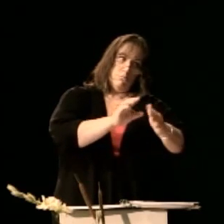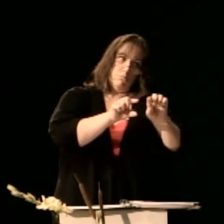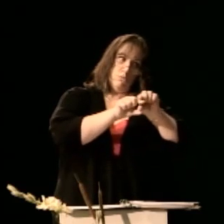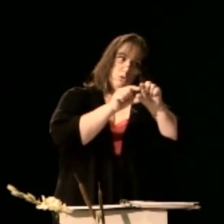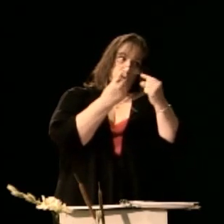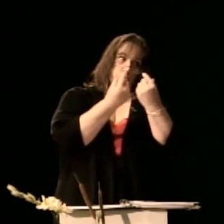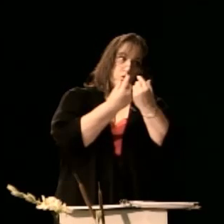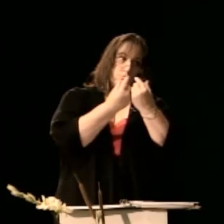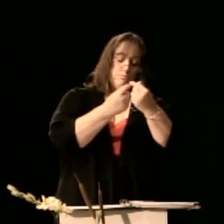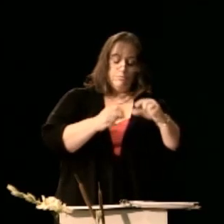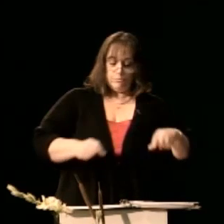Music group.